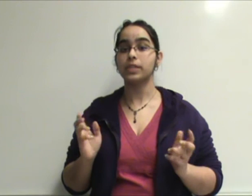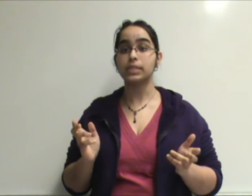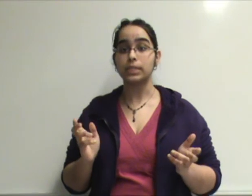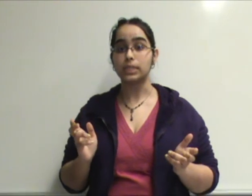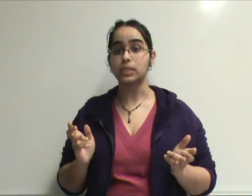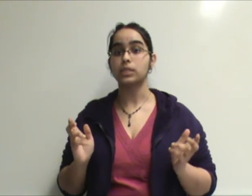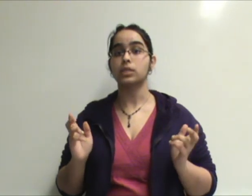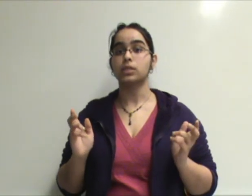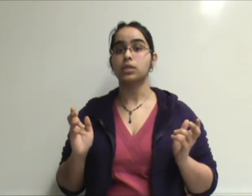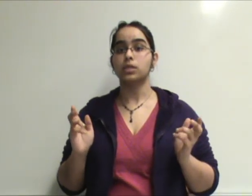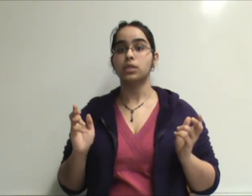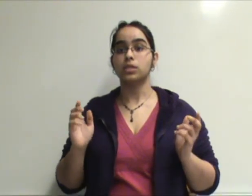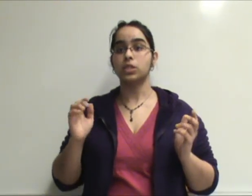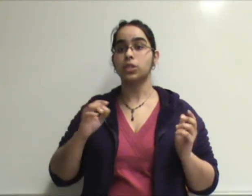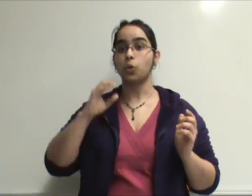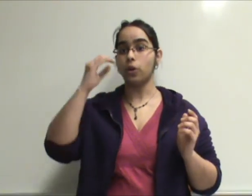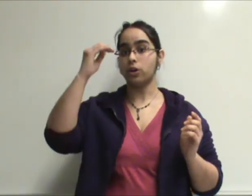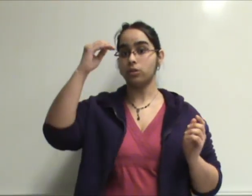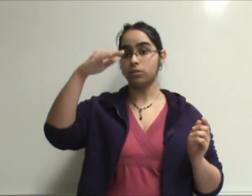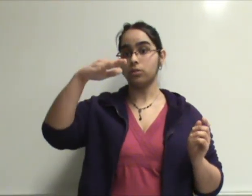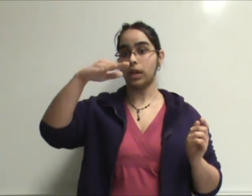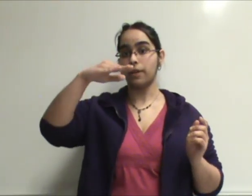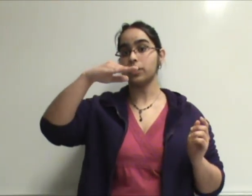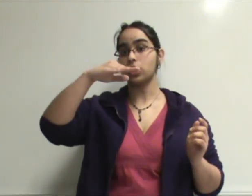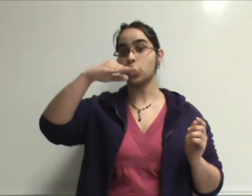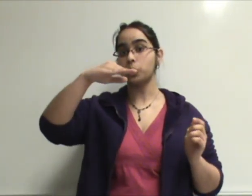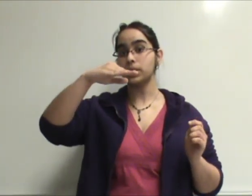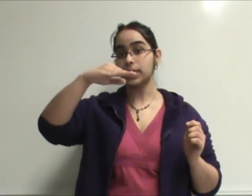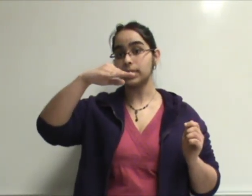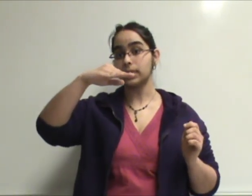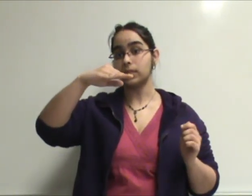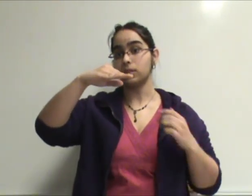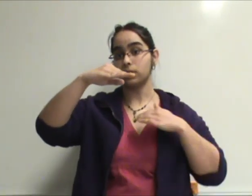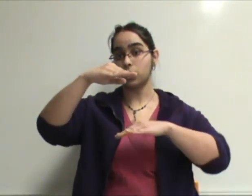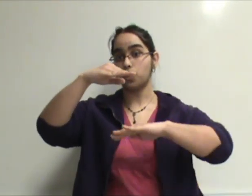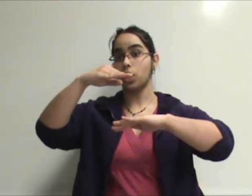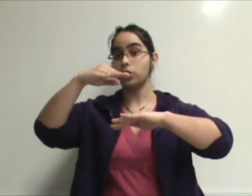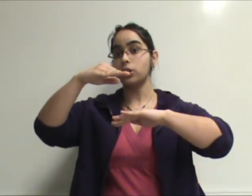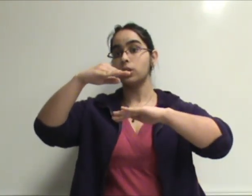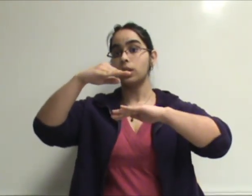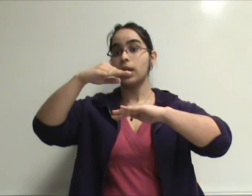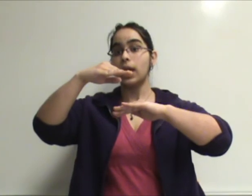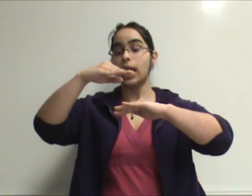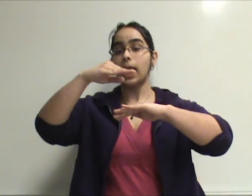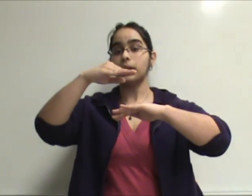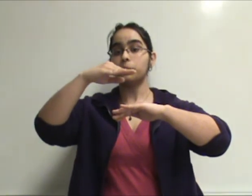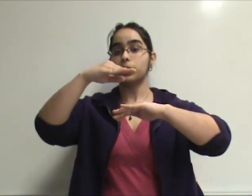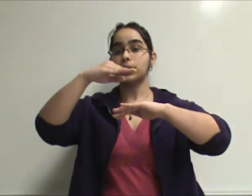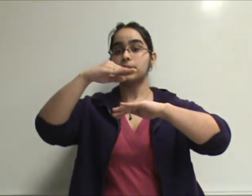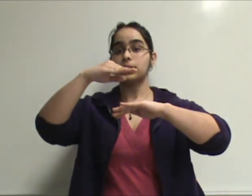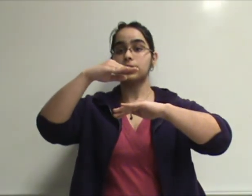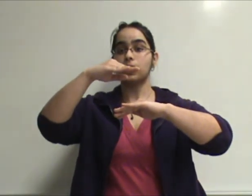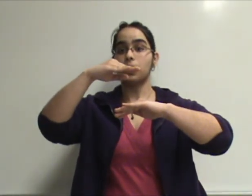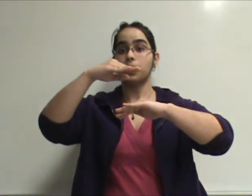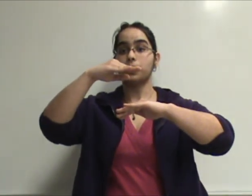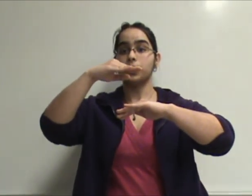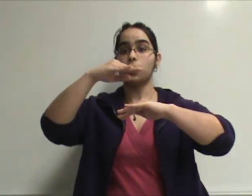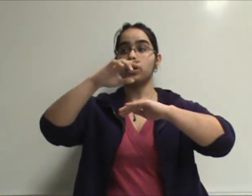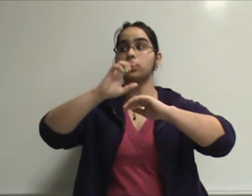This leads to the oil having a lower density than the water, and it brings the oil to